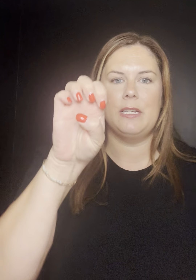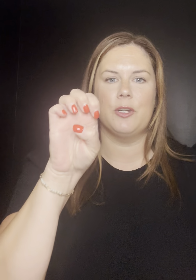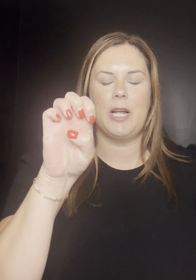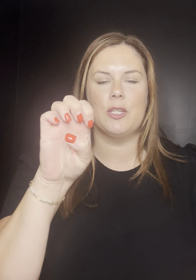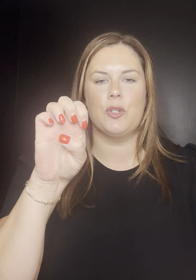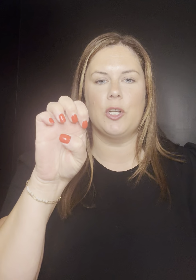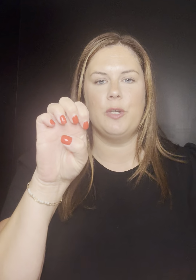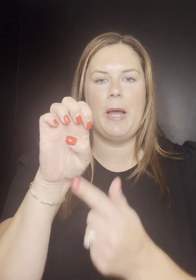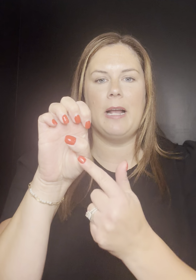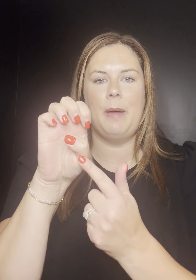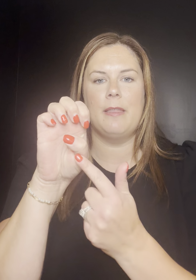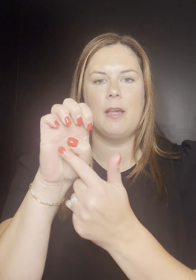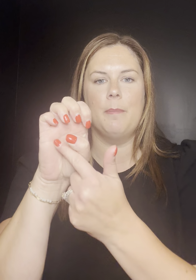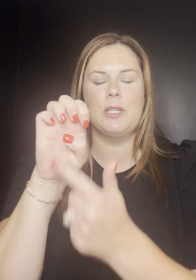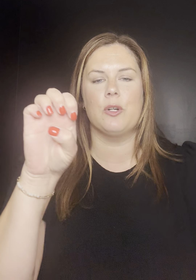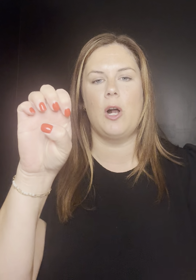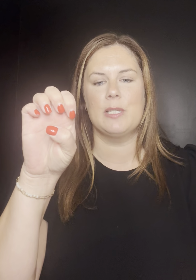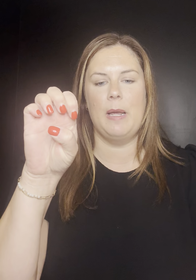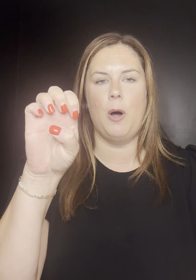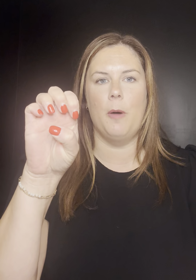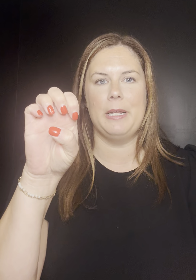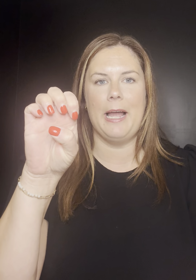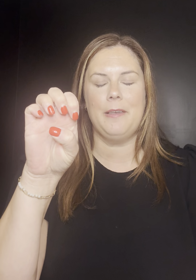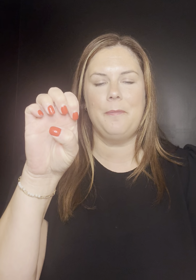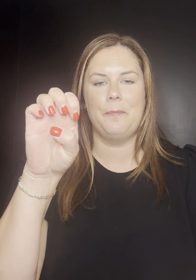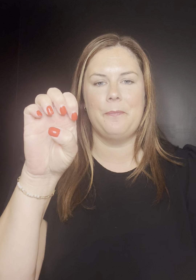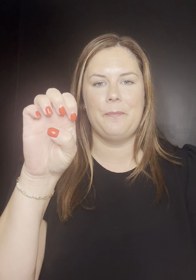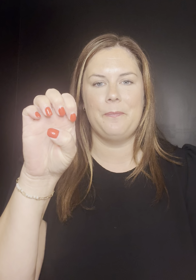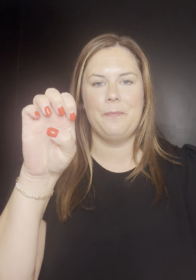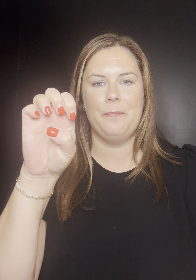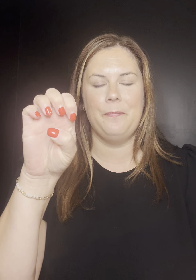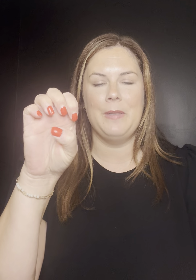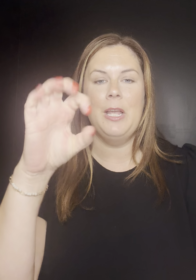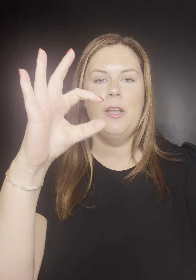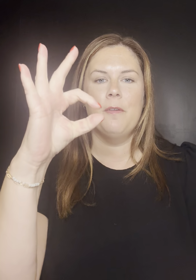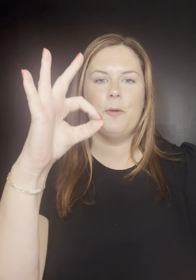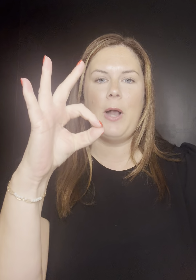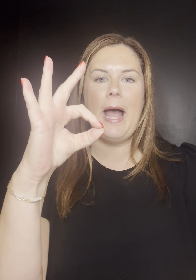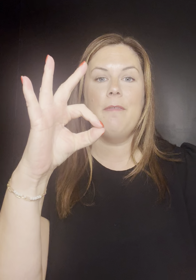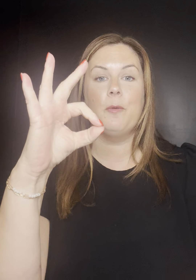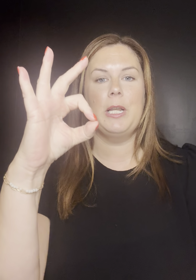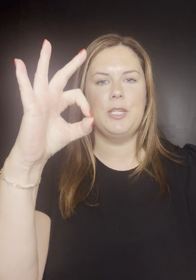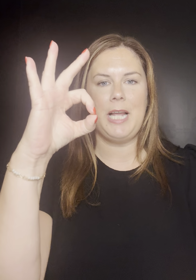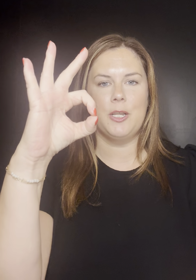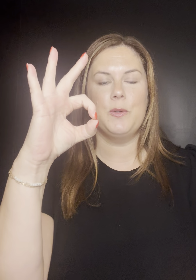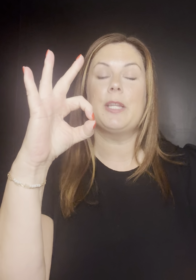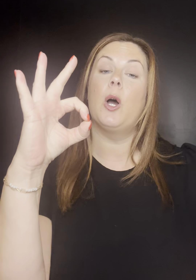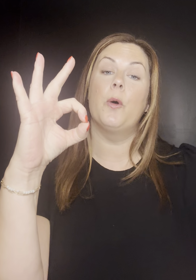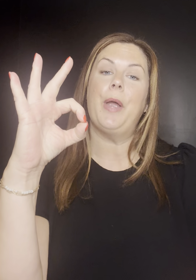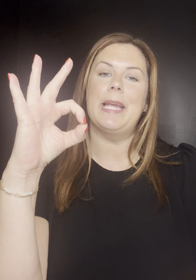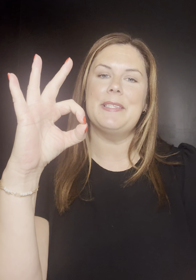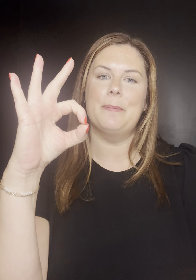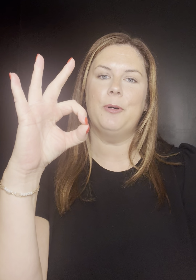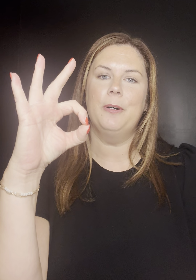kind of scrunched back. My thumb is across my palm again. For F, we're gonna kind of do like the OK symbol.